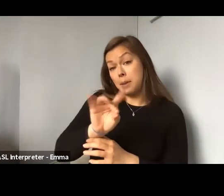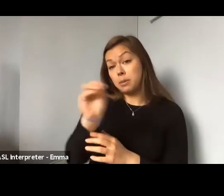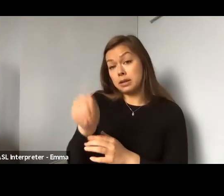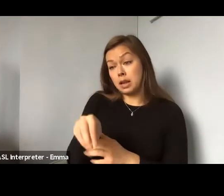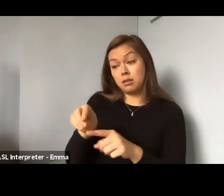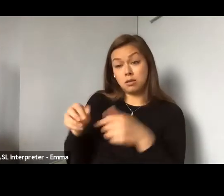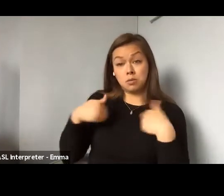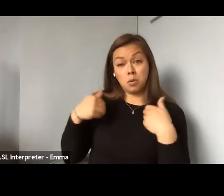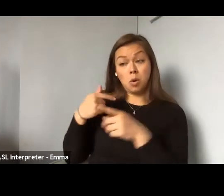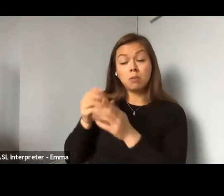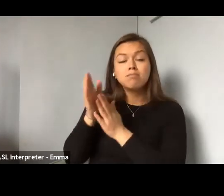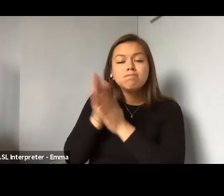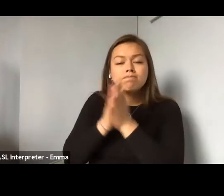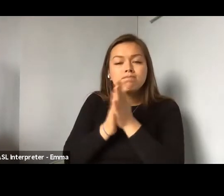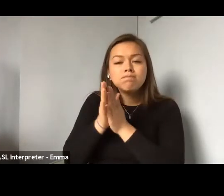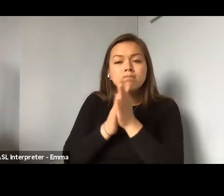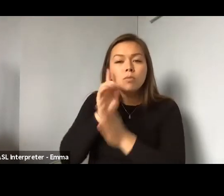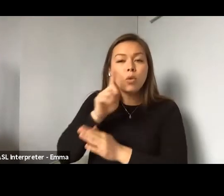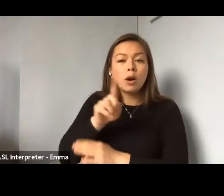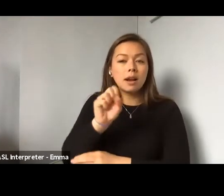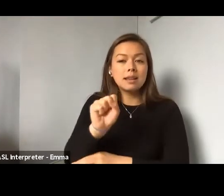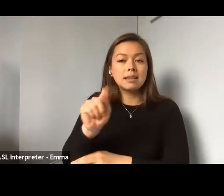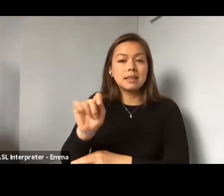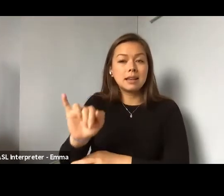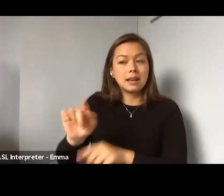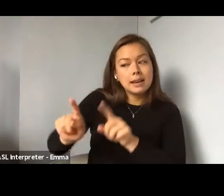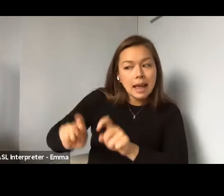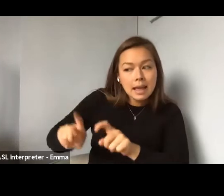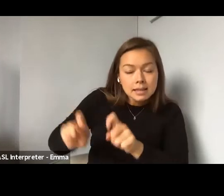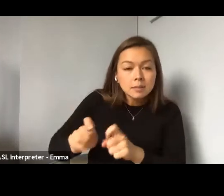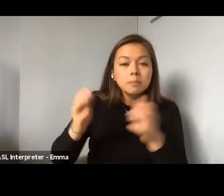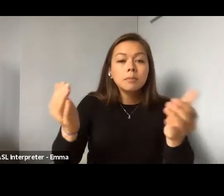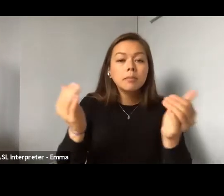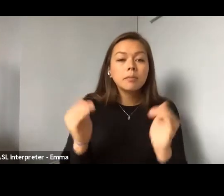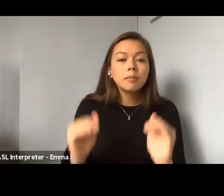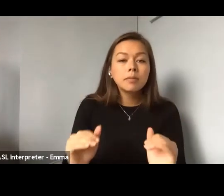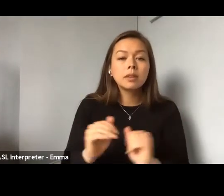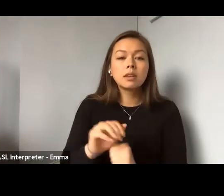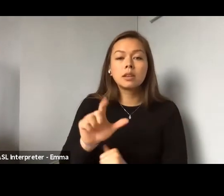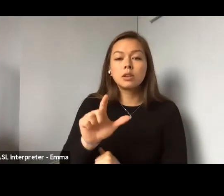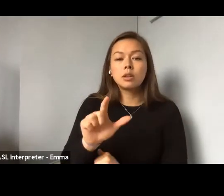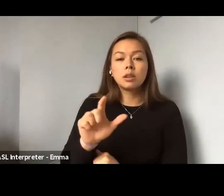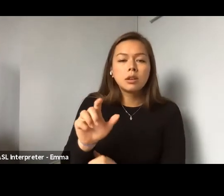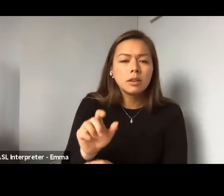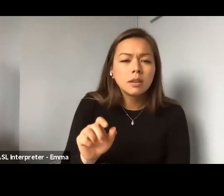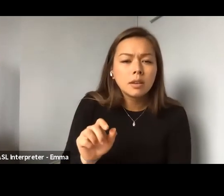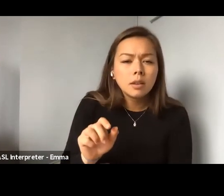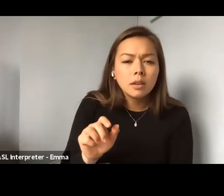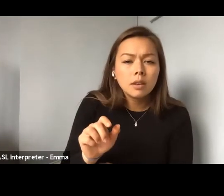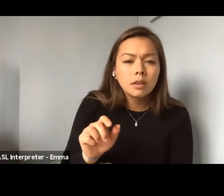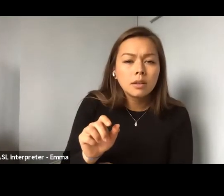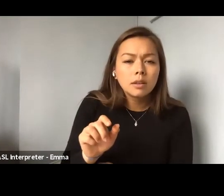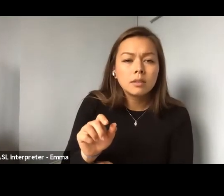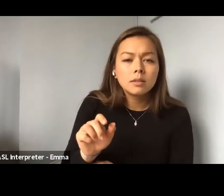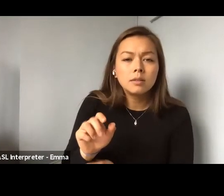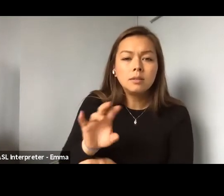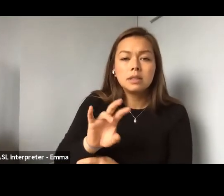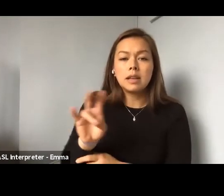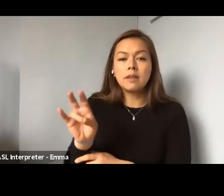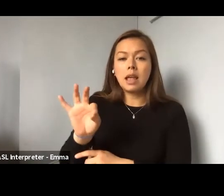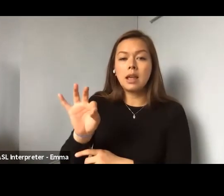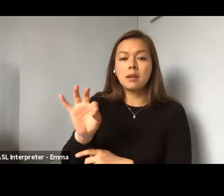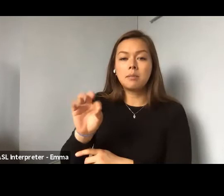space for the night from 67% of them. So many of them indicated, that their needs would range